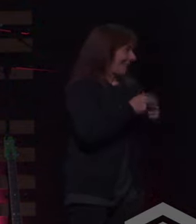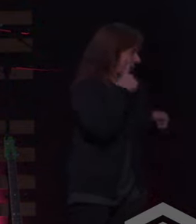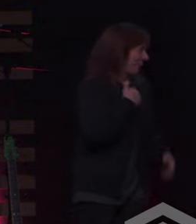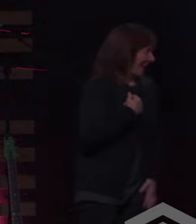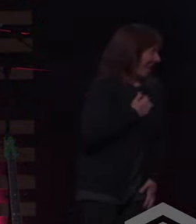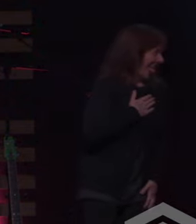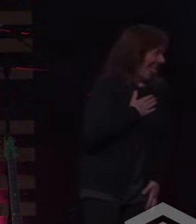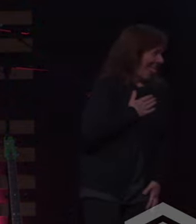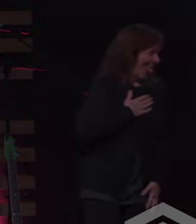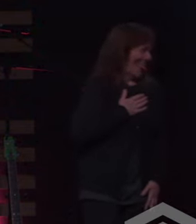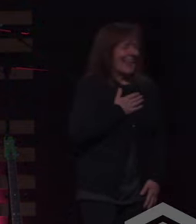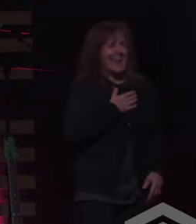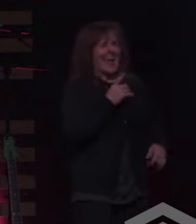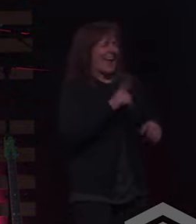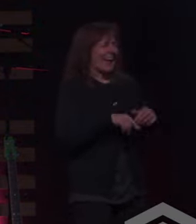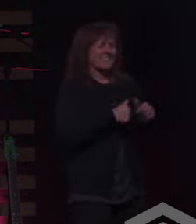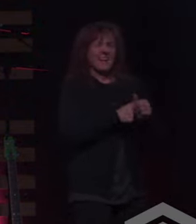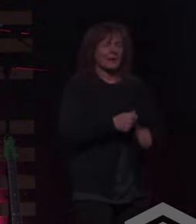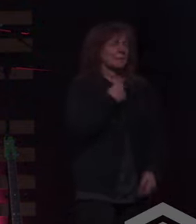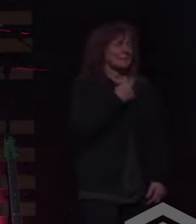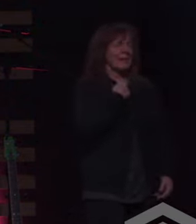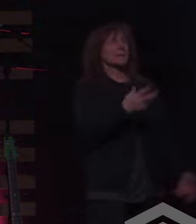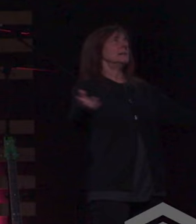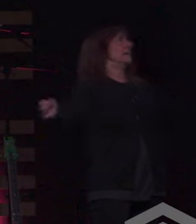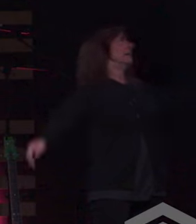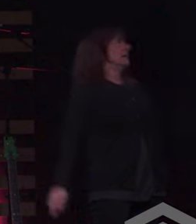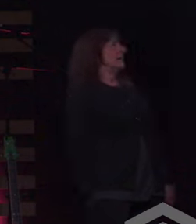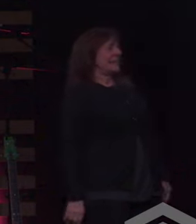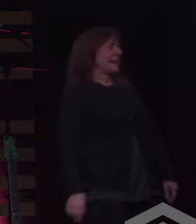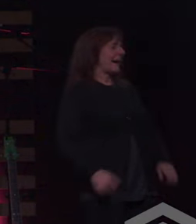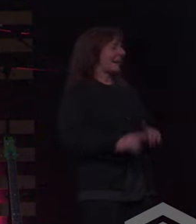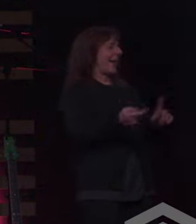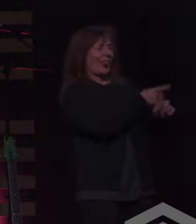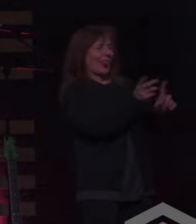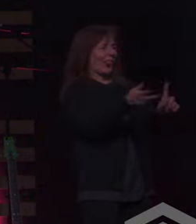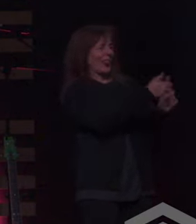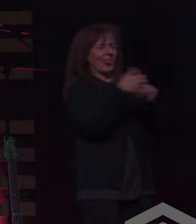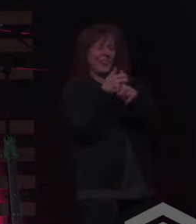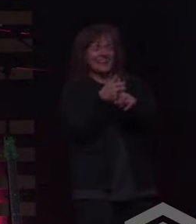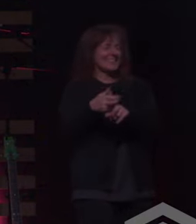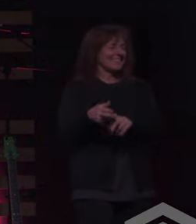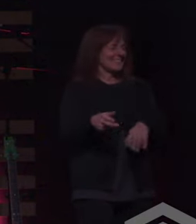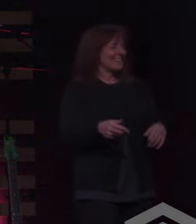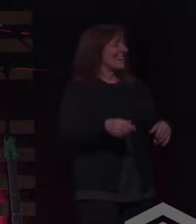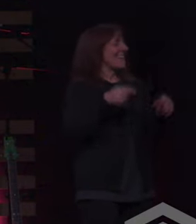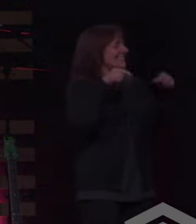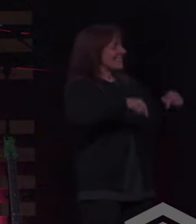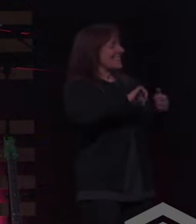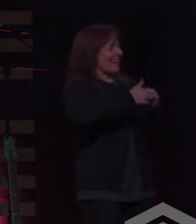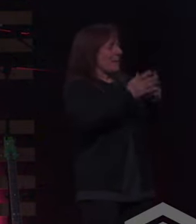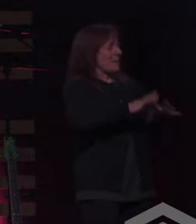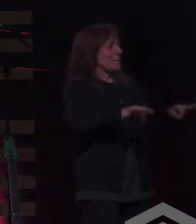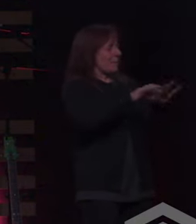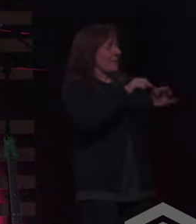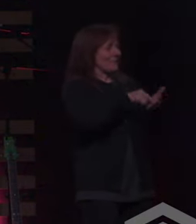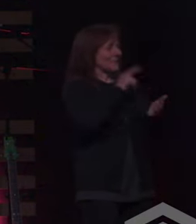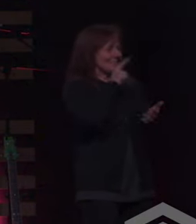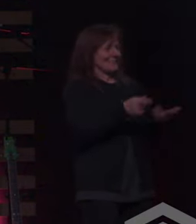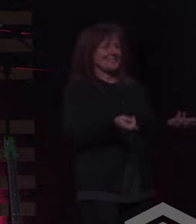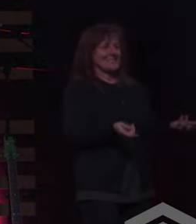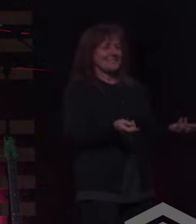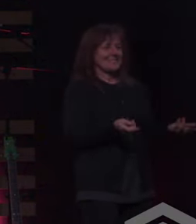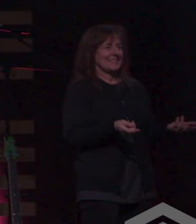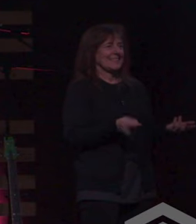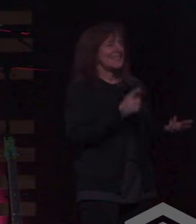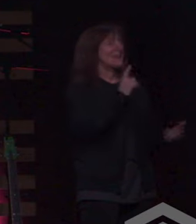ever follow slides. I hate following slides because then I'm stuck to what I'm going to say, and I never like doing that. I like the Spirit to lead. This is how important this is to me.